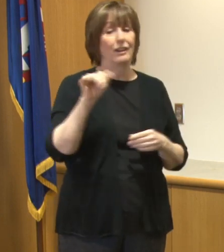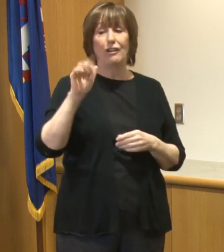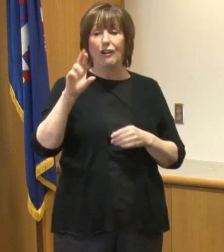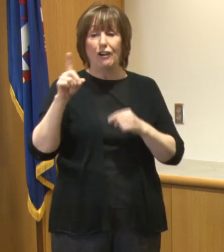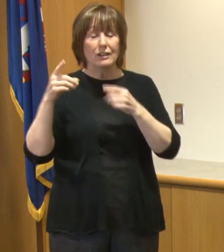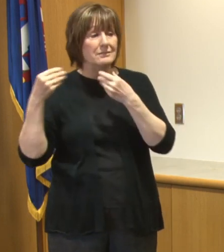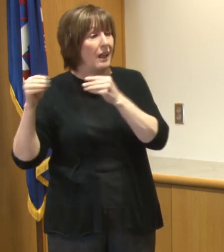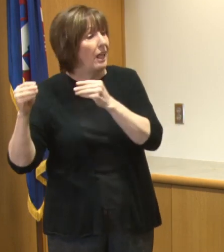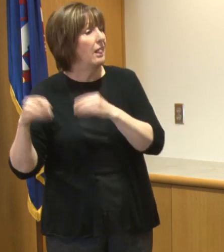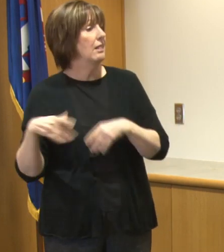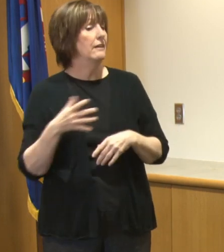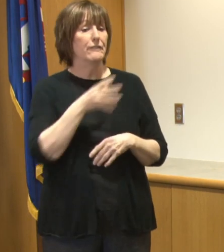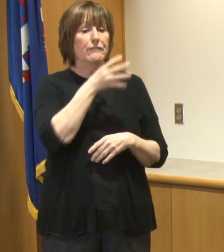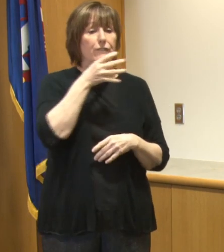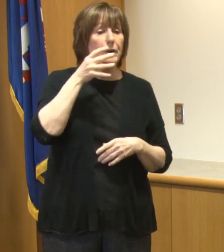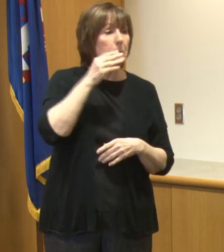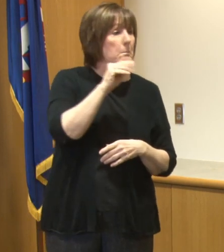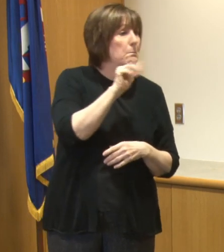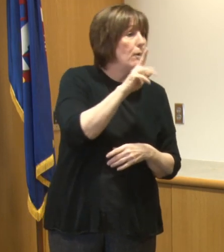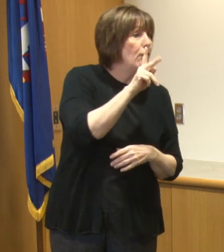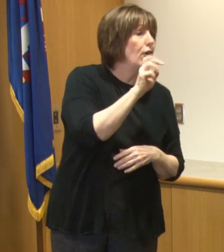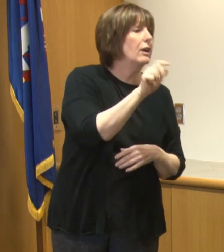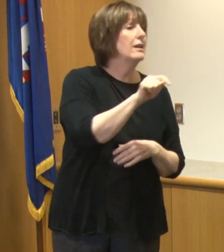any of this farmers markets